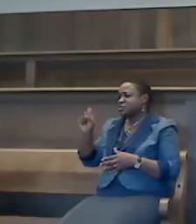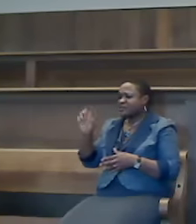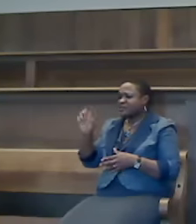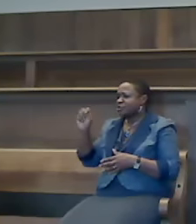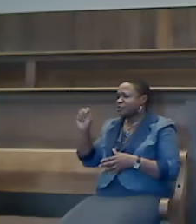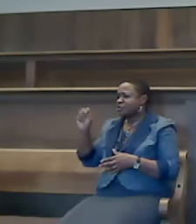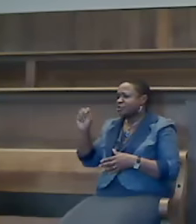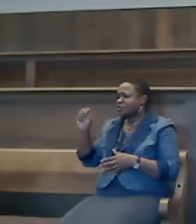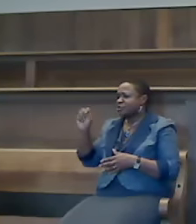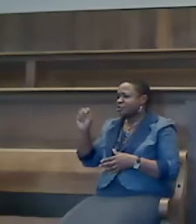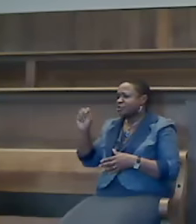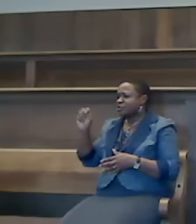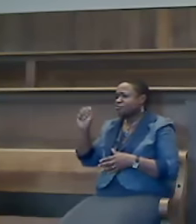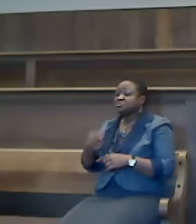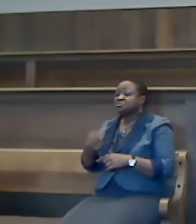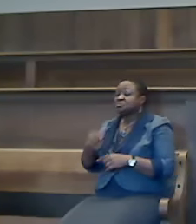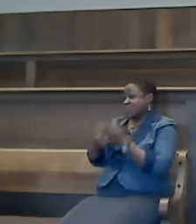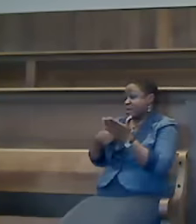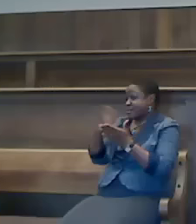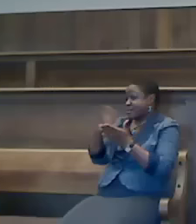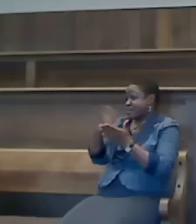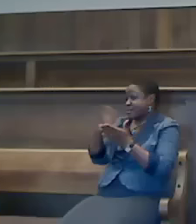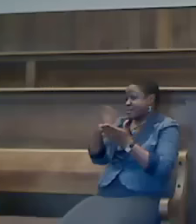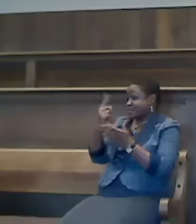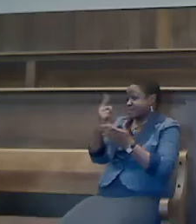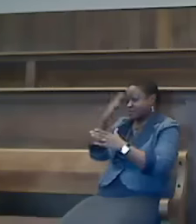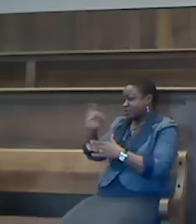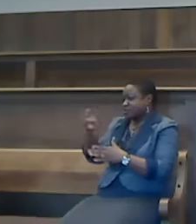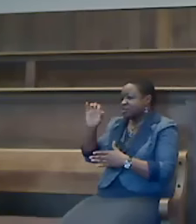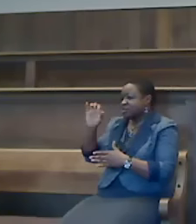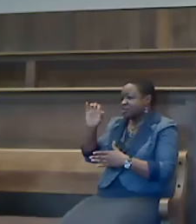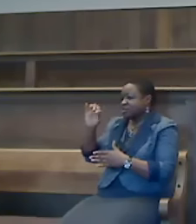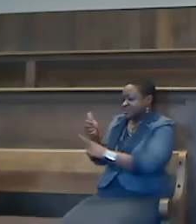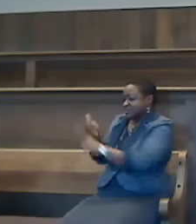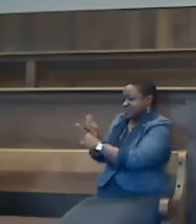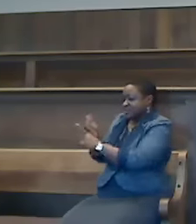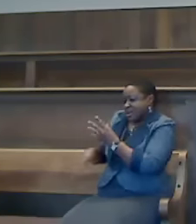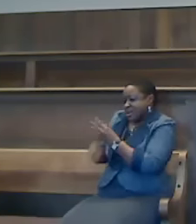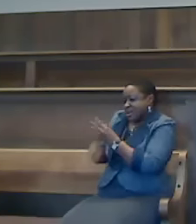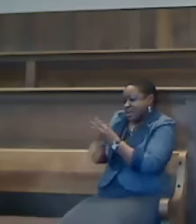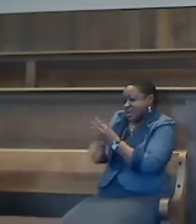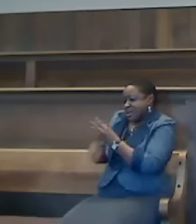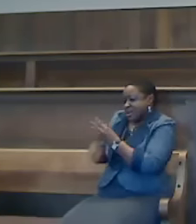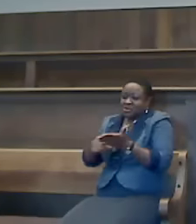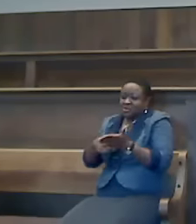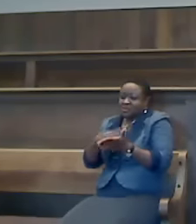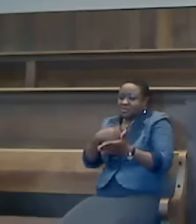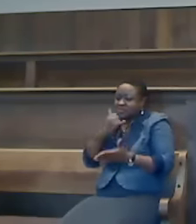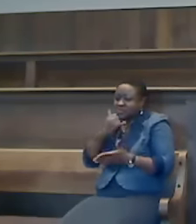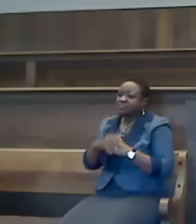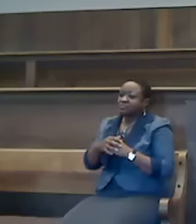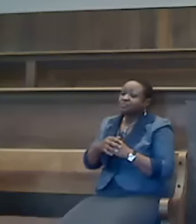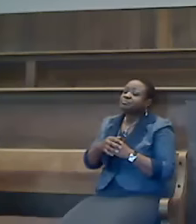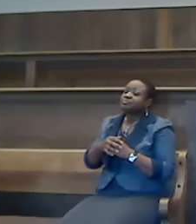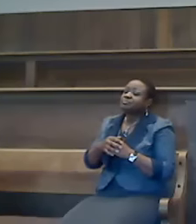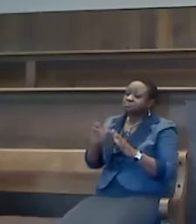here, as I understand it. Maybe Jeffrey can add or correct me, add to what I'm saying or correct me with what I'm saying. First of all,